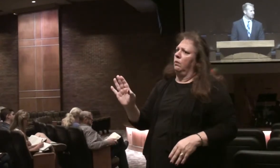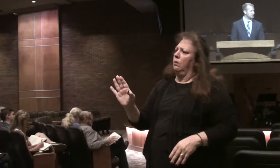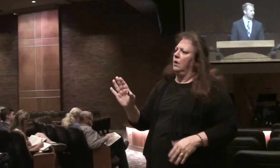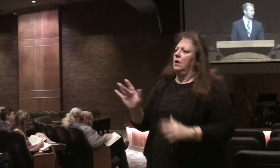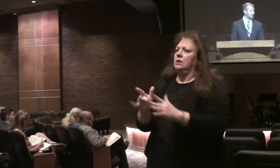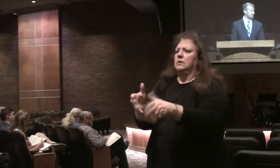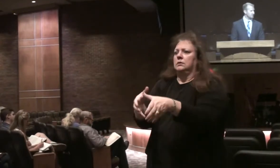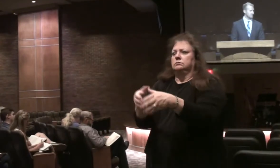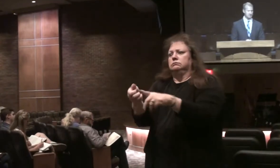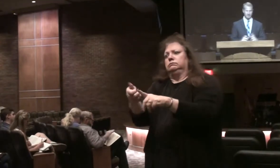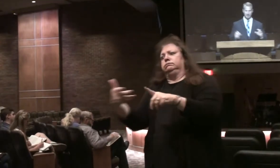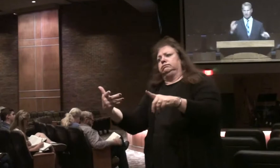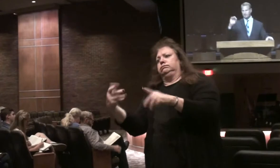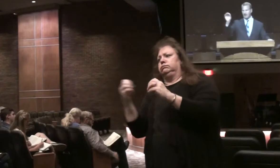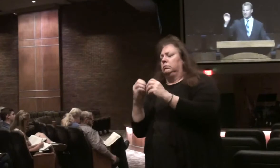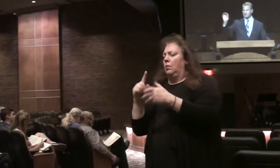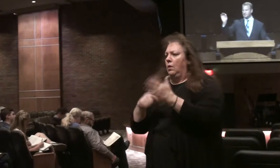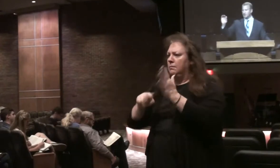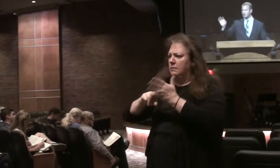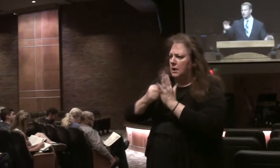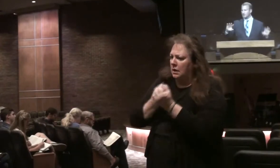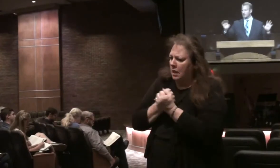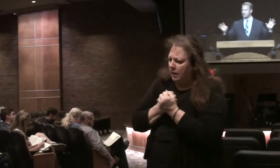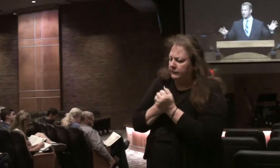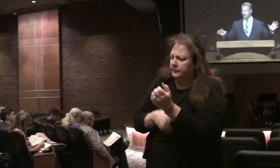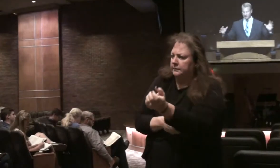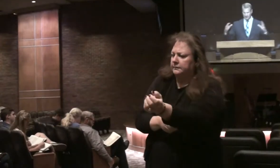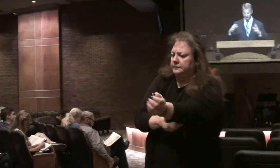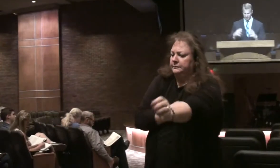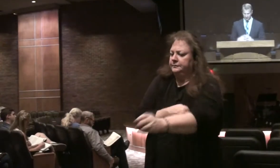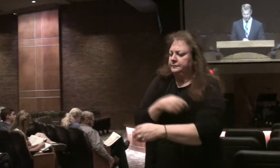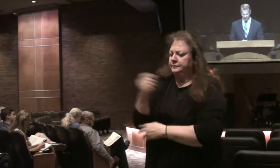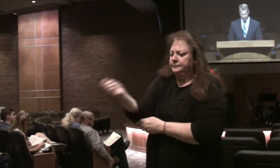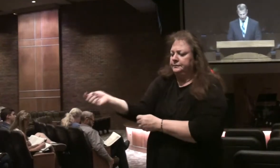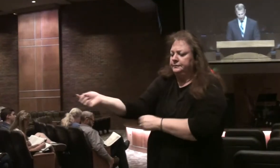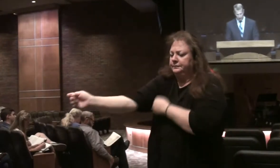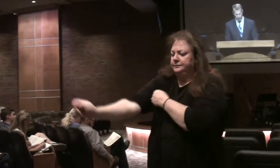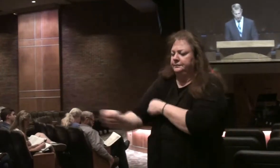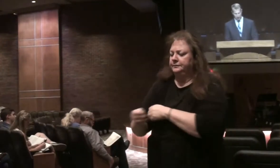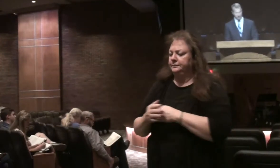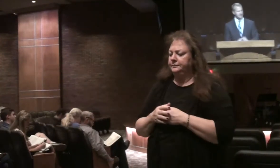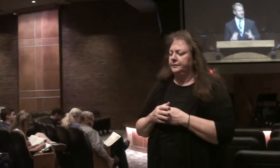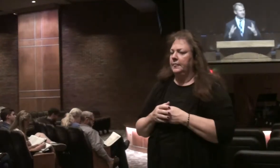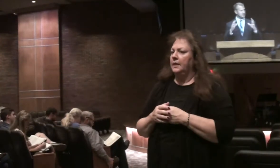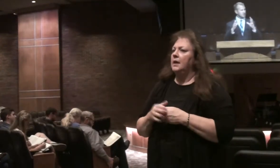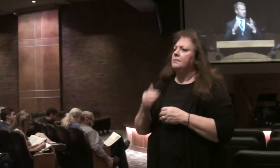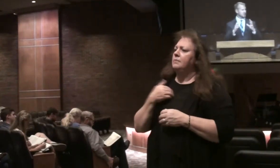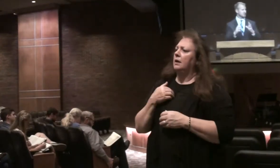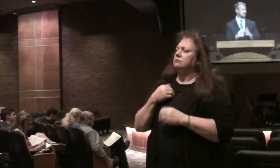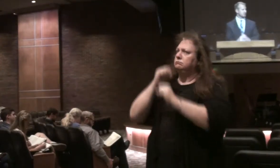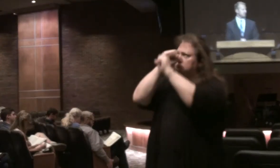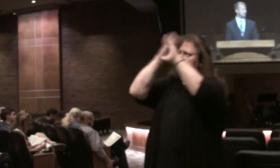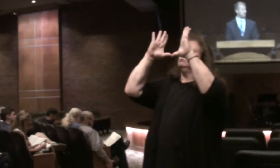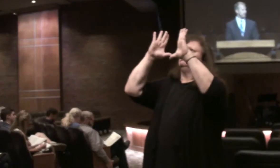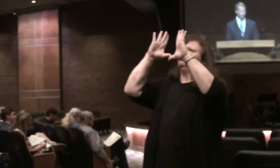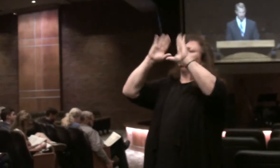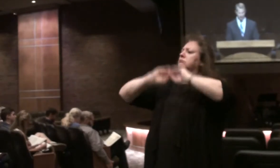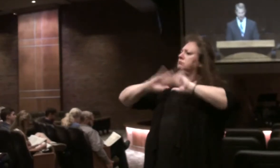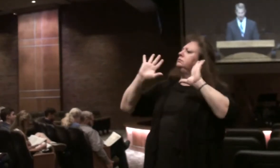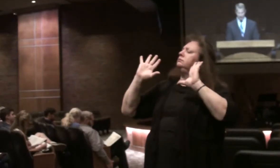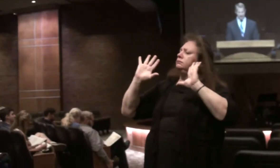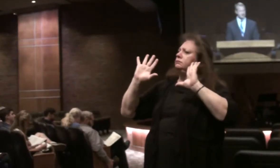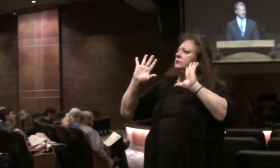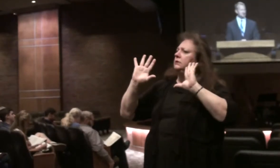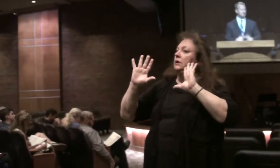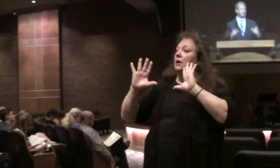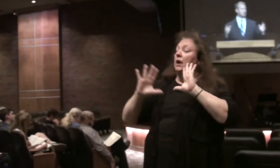Bible says about love. Other passages color in it in different ways and did it from a different angle. But it does give us a good picture. And we will